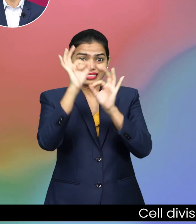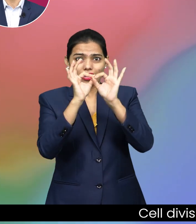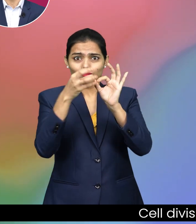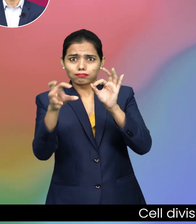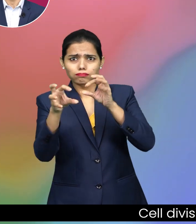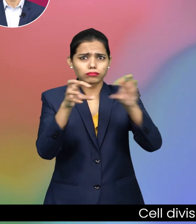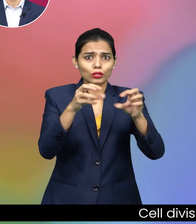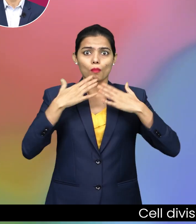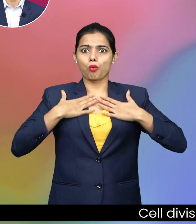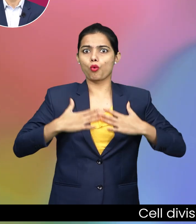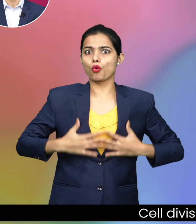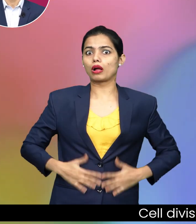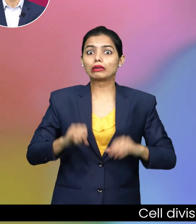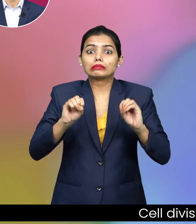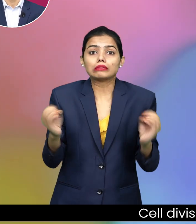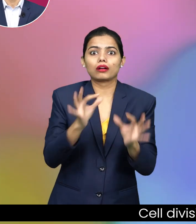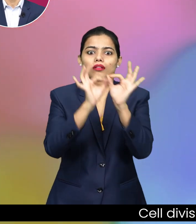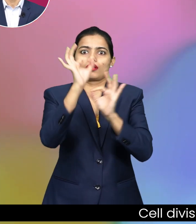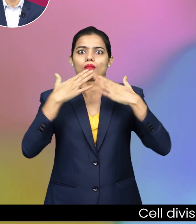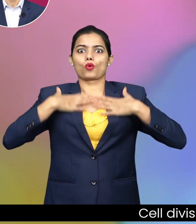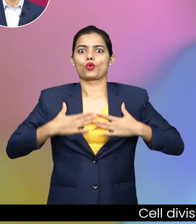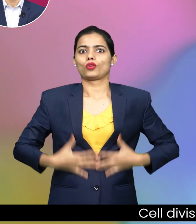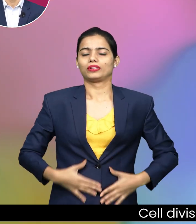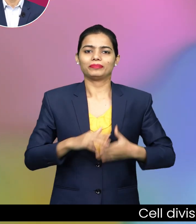in human beings,